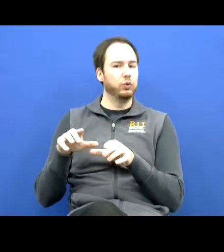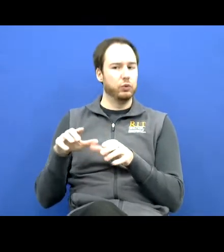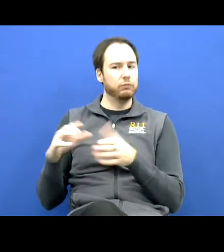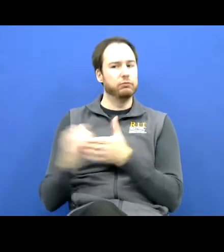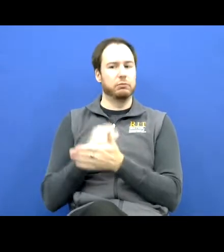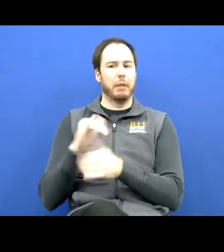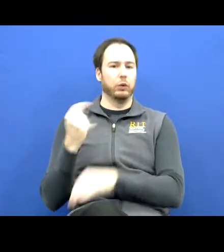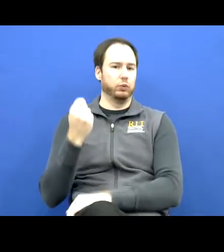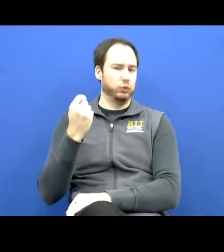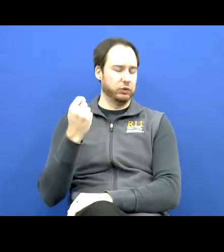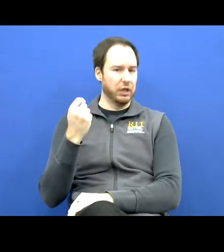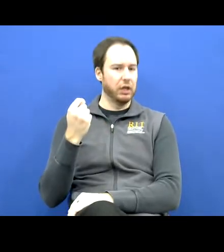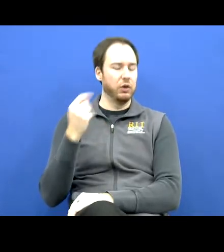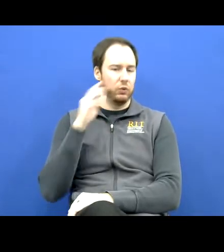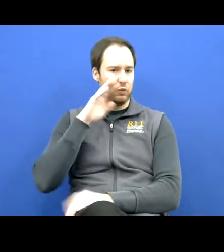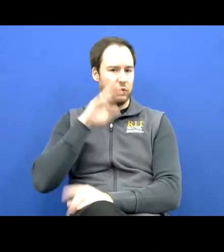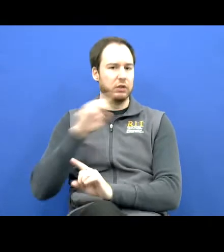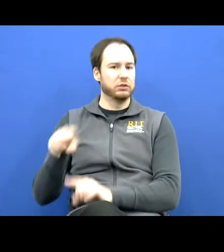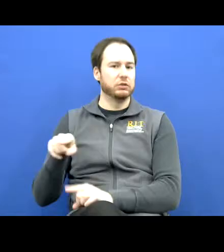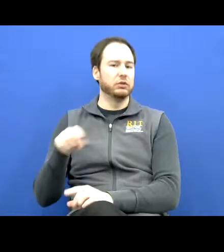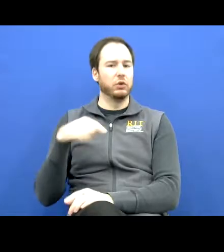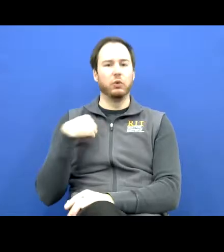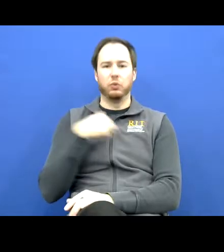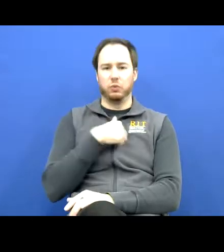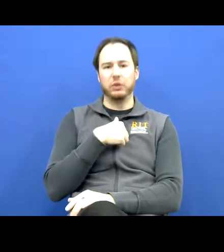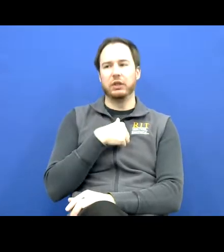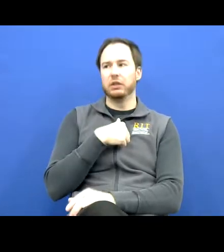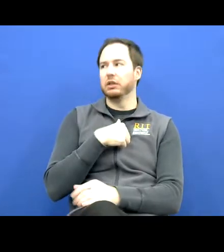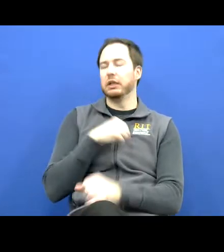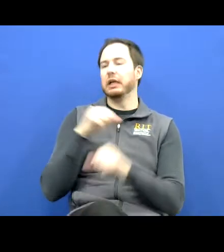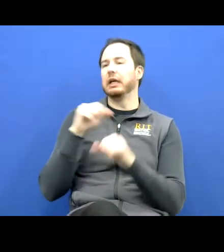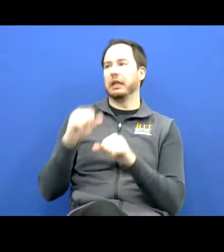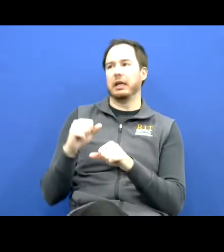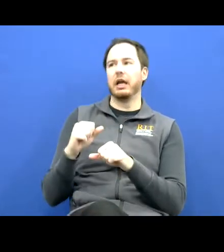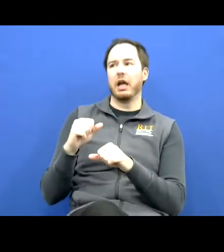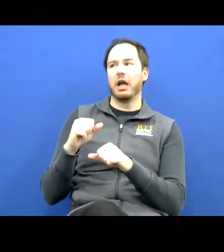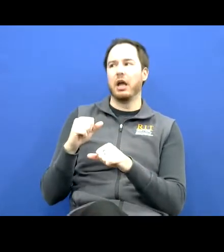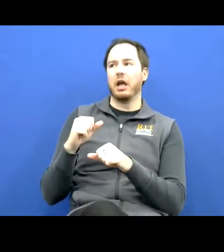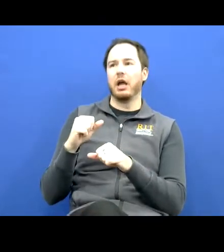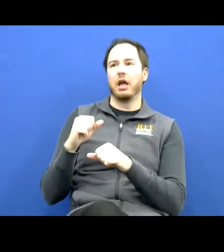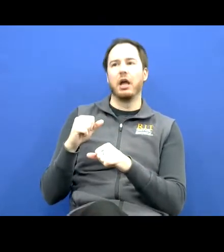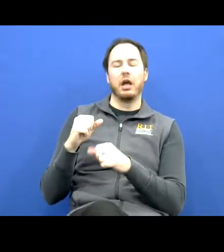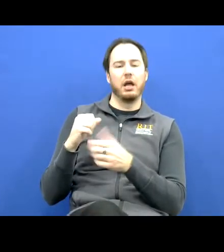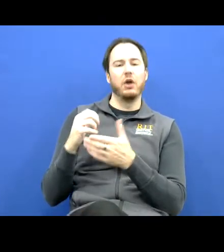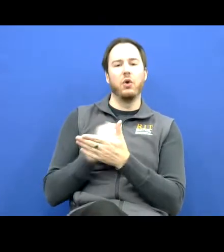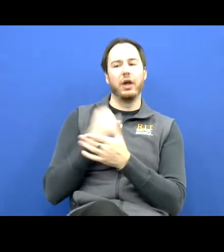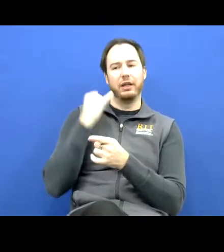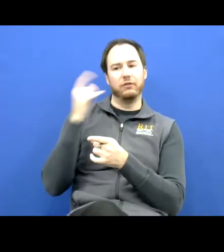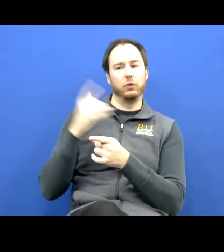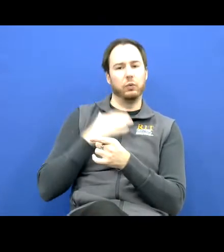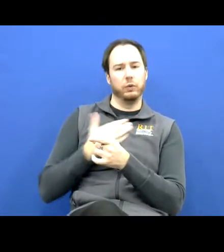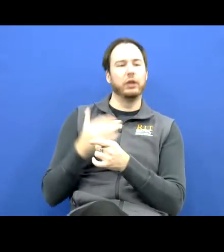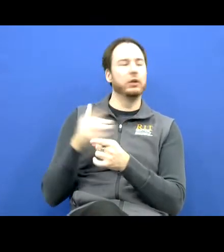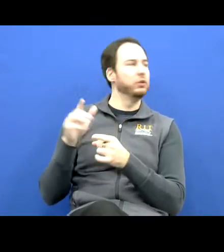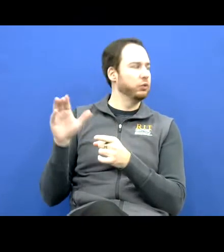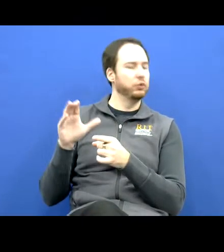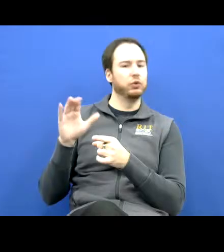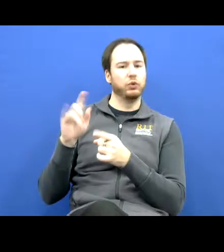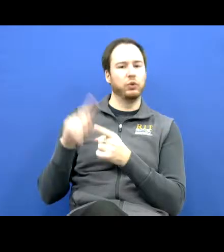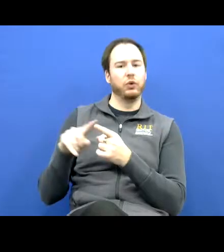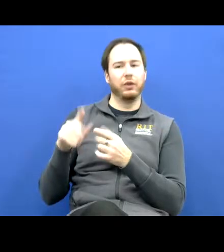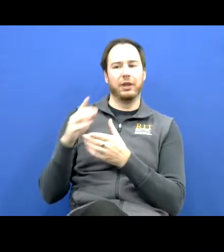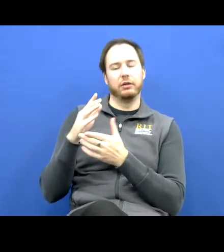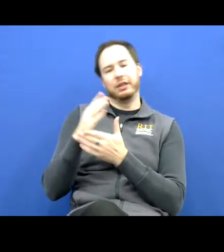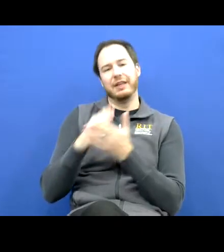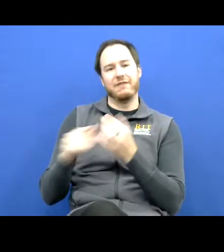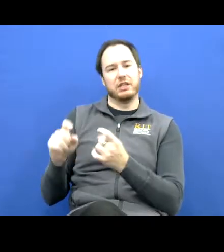That's great. So we basically said we can do that if they essentially do the deficient